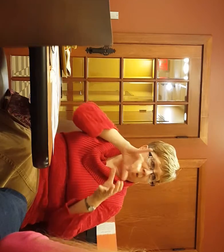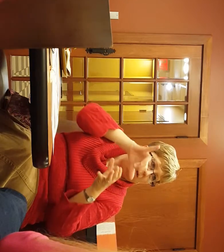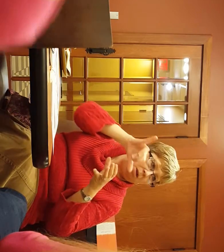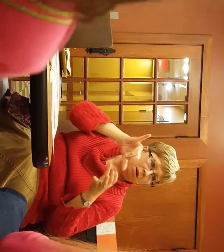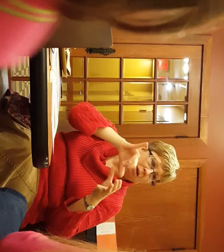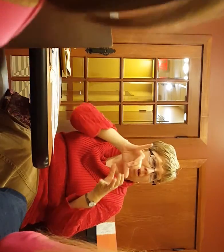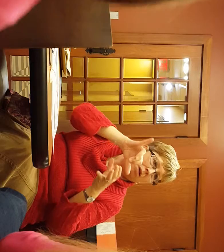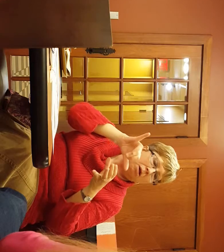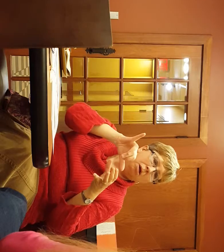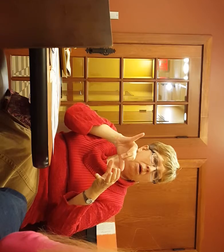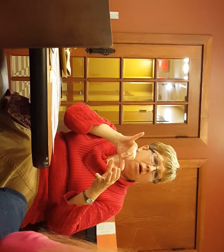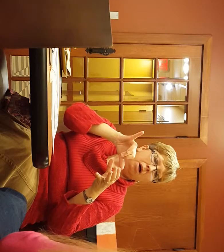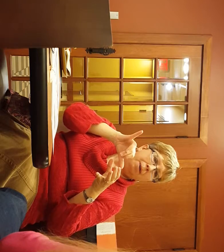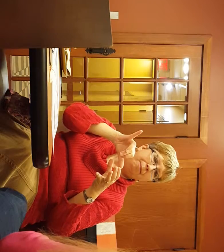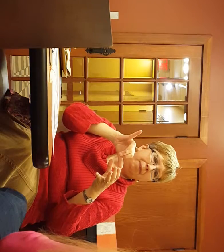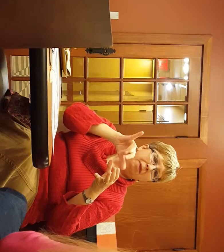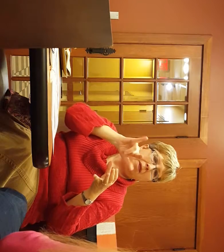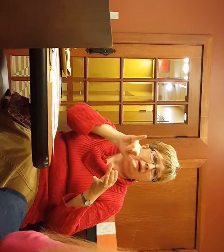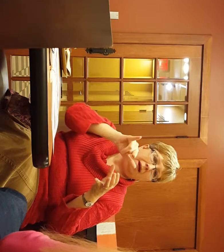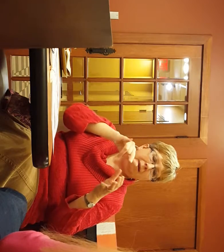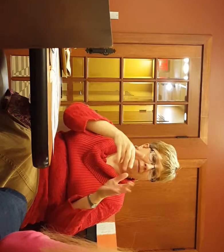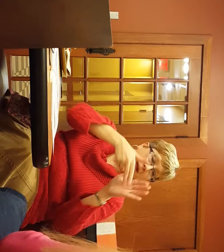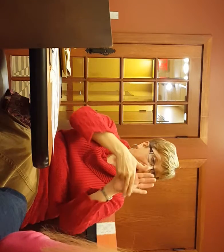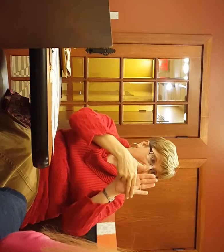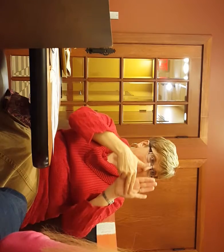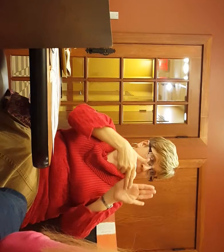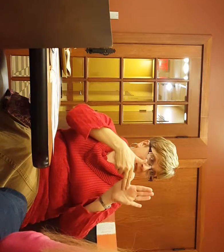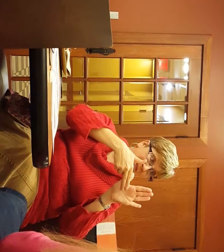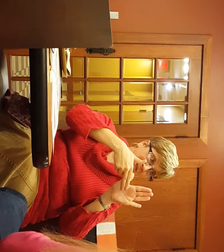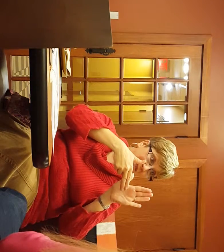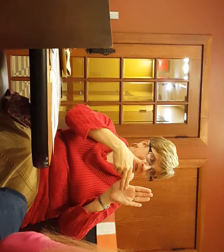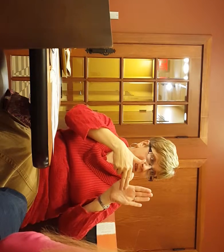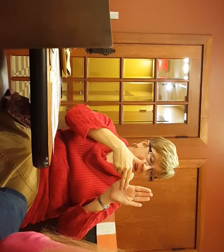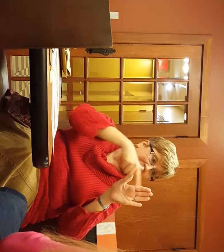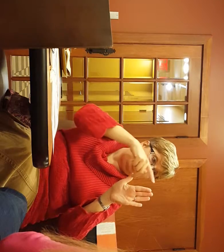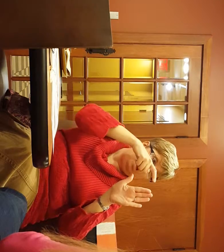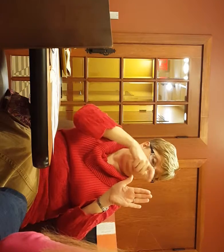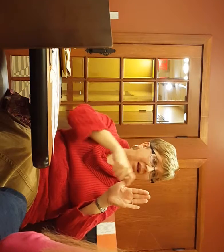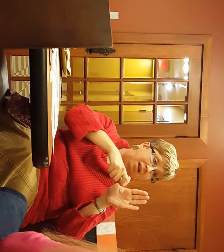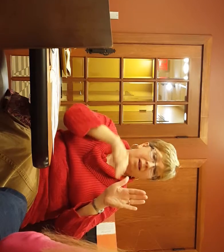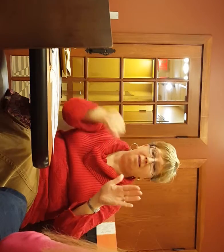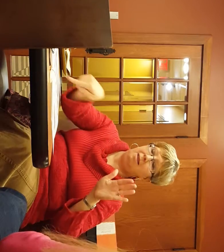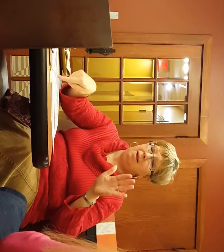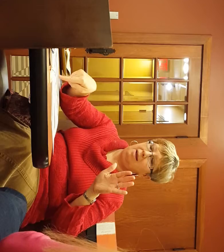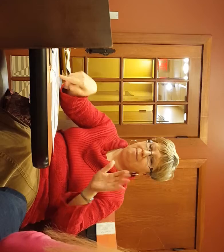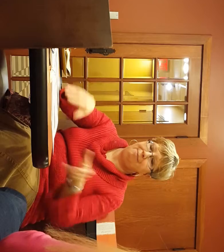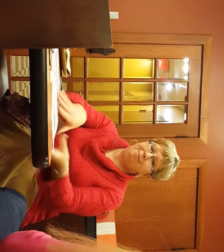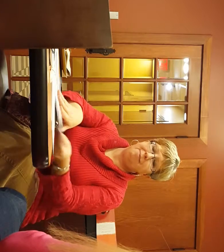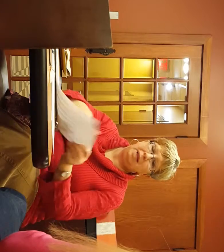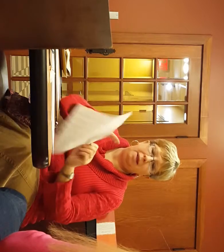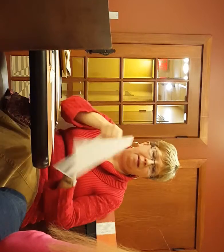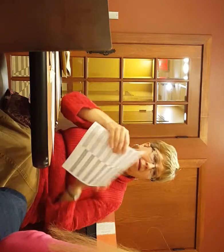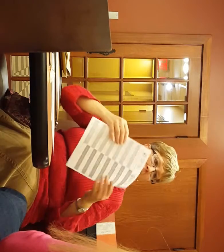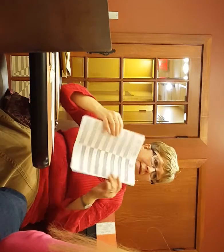if it has a topical or aromatic label, I'm required to stick with those uses. But be creative in your own uses.